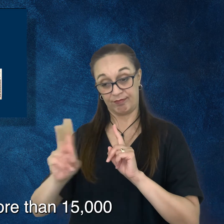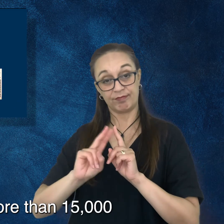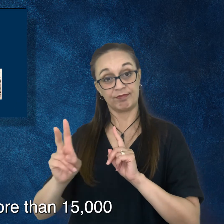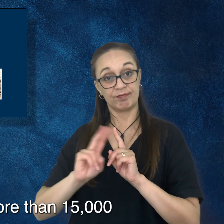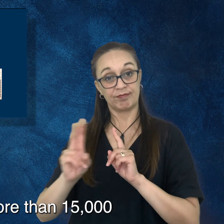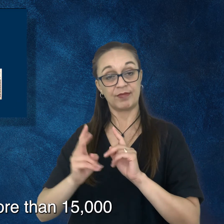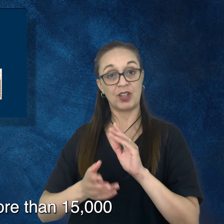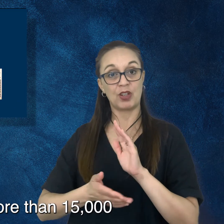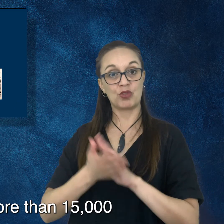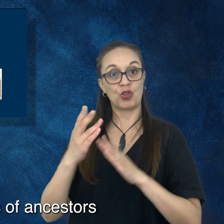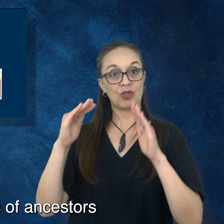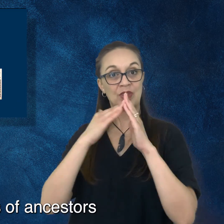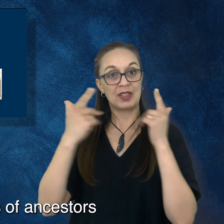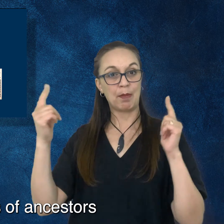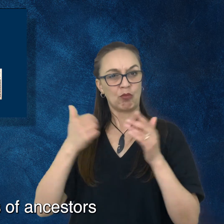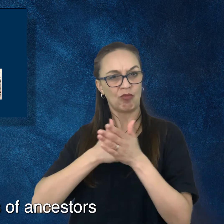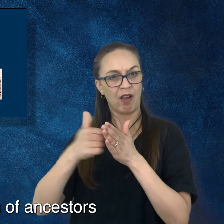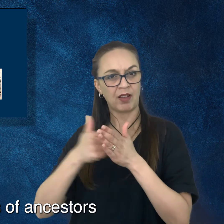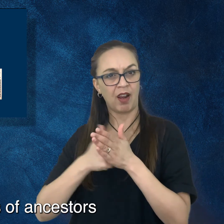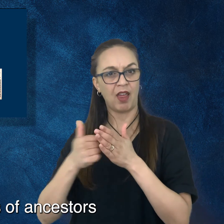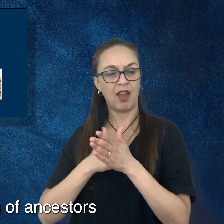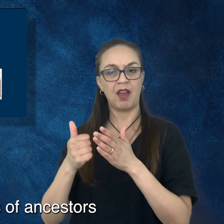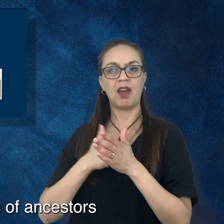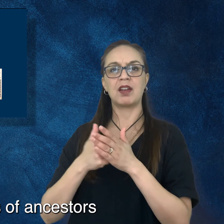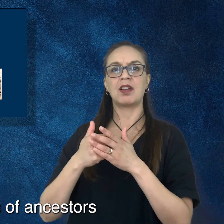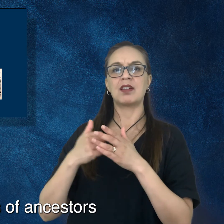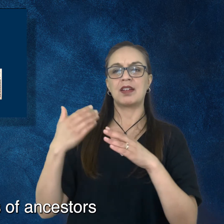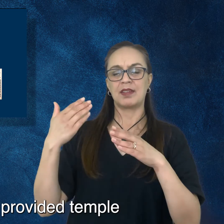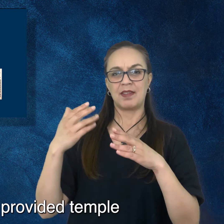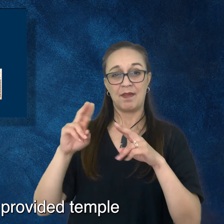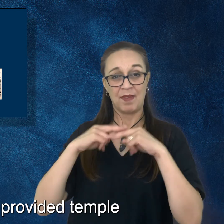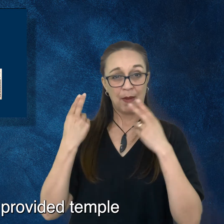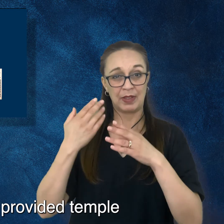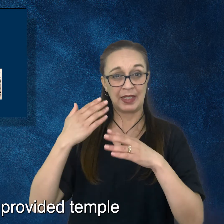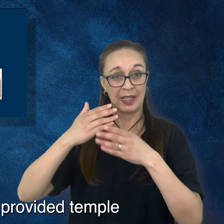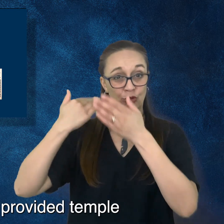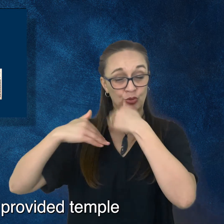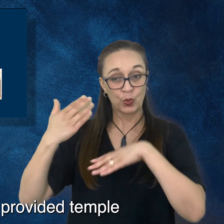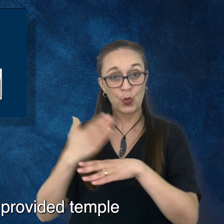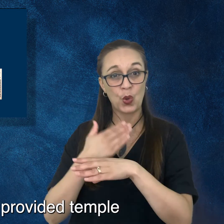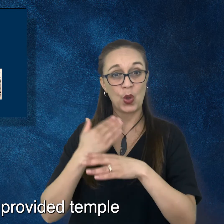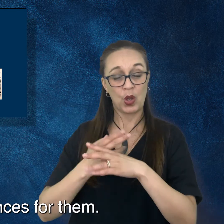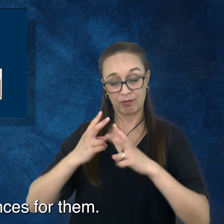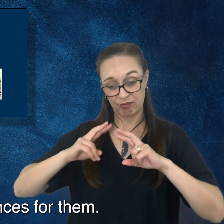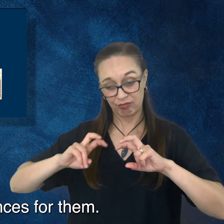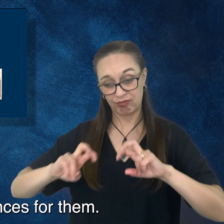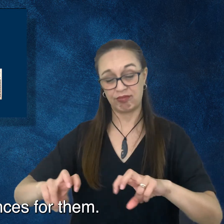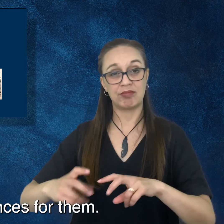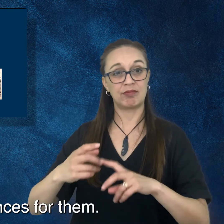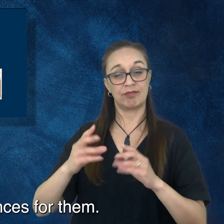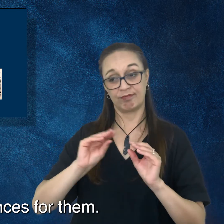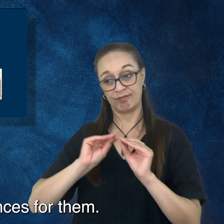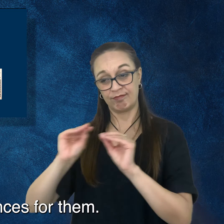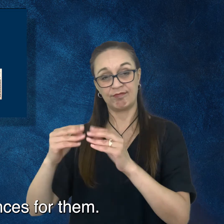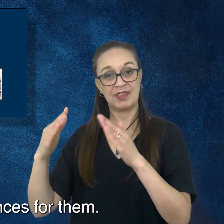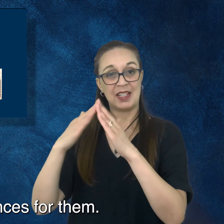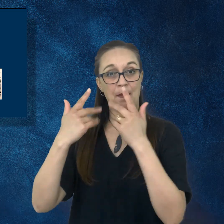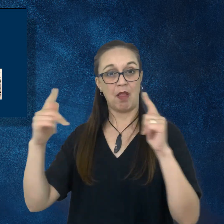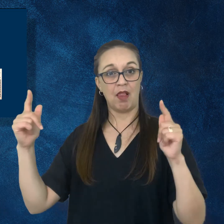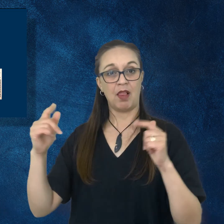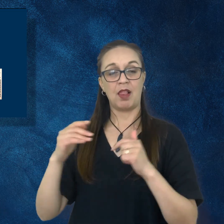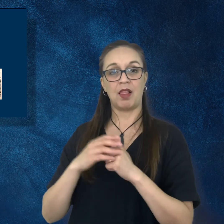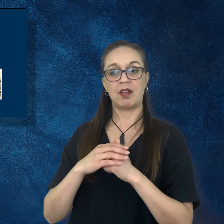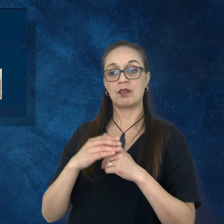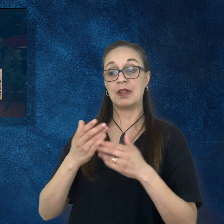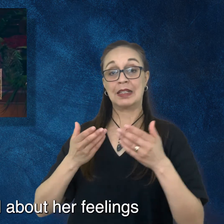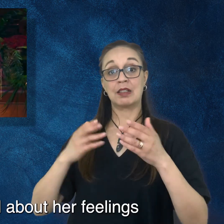15,000 names of ancestors and have provided temple ordinances for them.